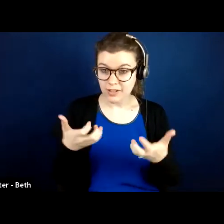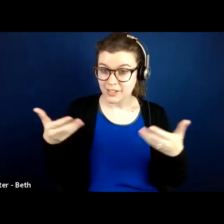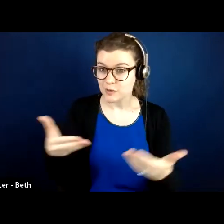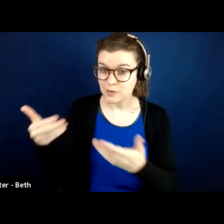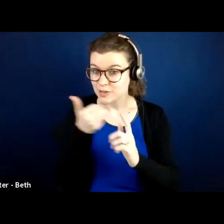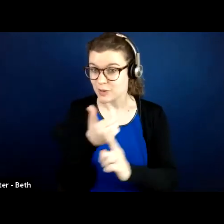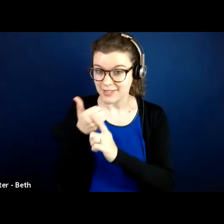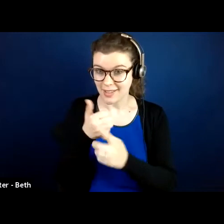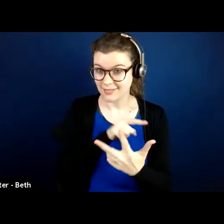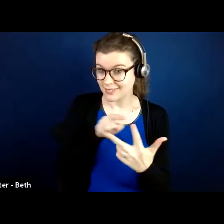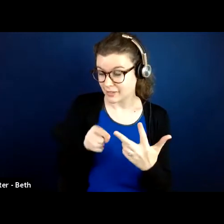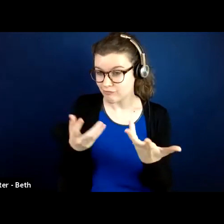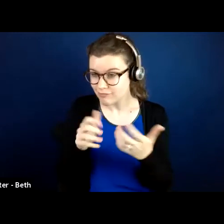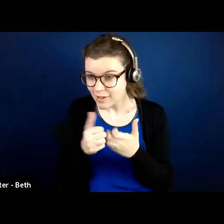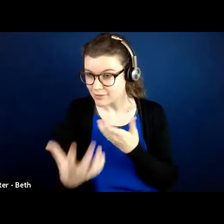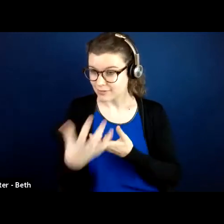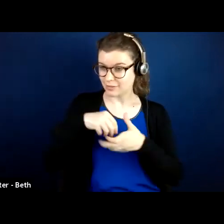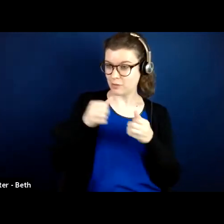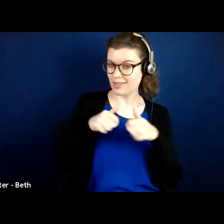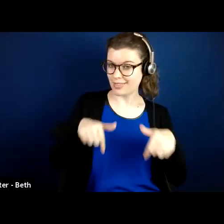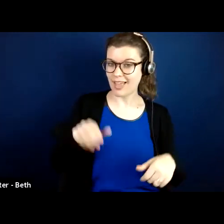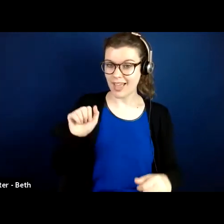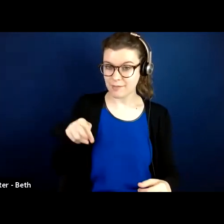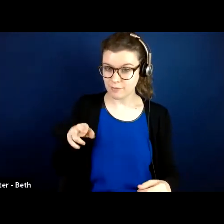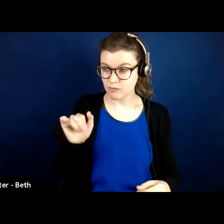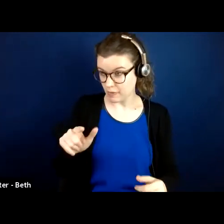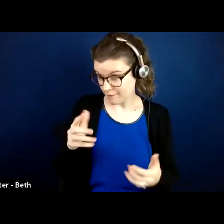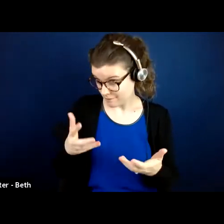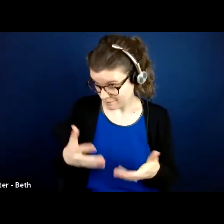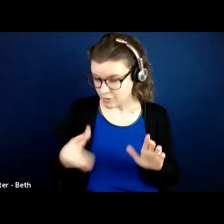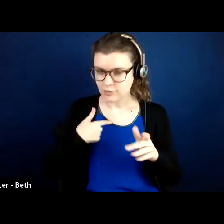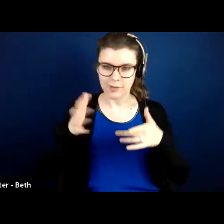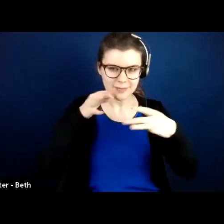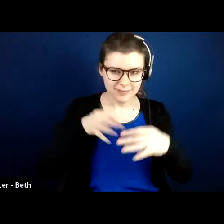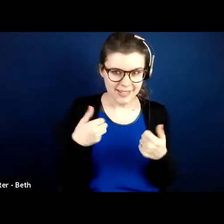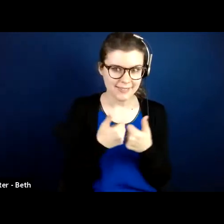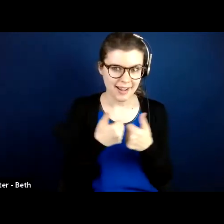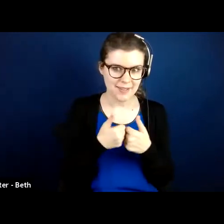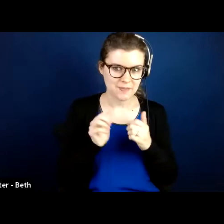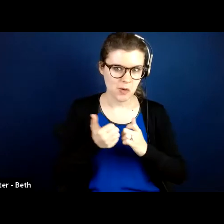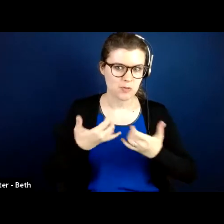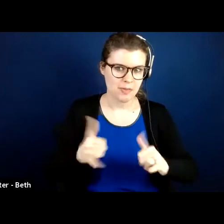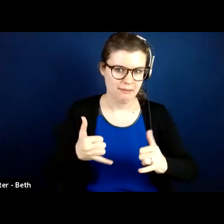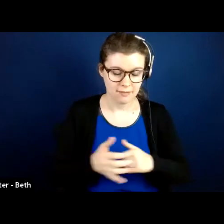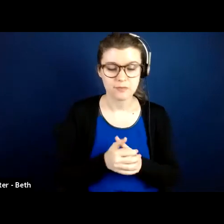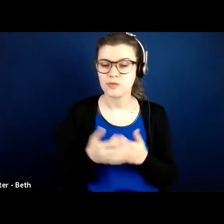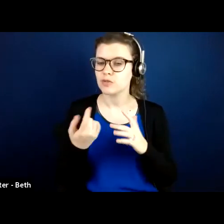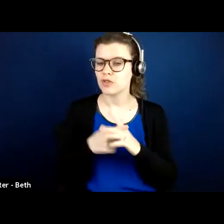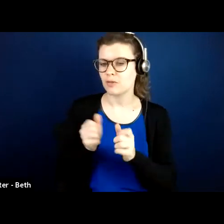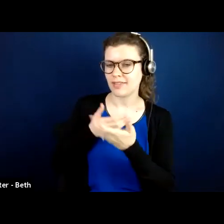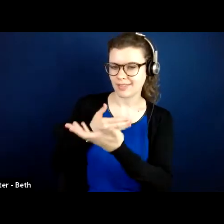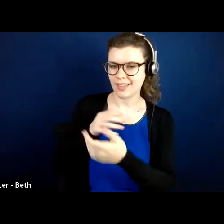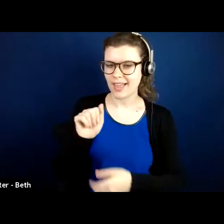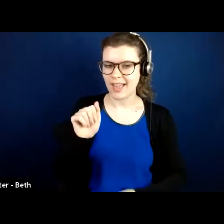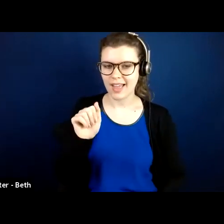how their affiliation is with April, and then I will describe the game board and how it's going to go. So we'll start with you, Arius.